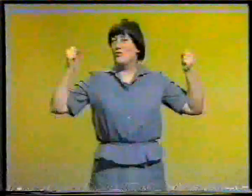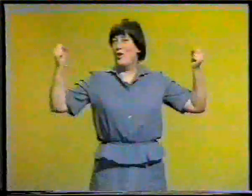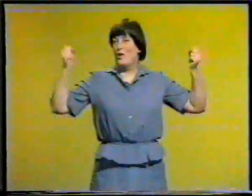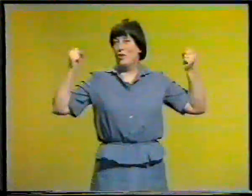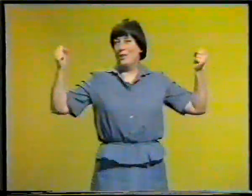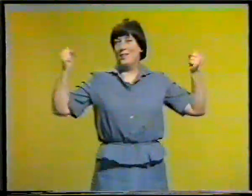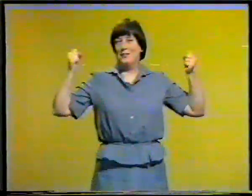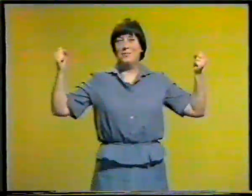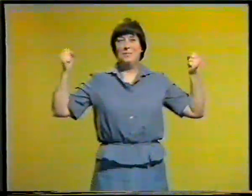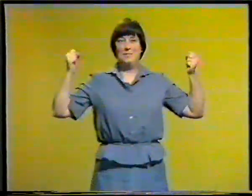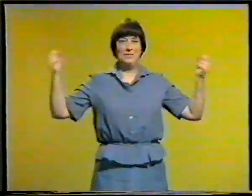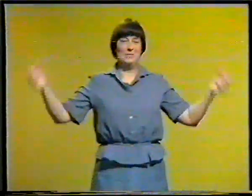Wrong.